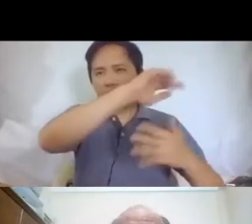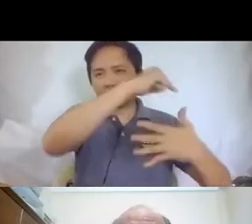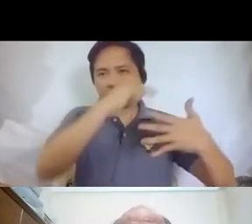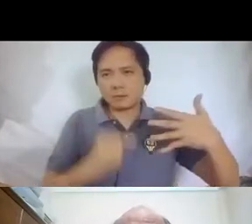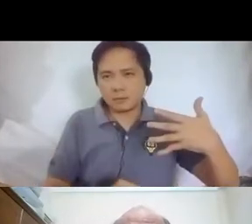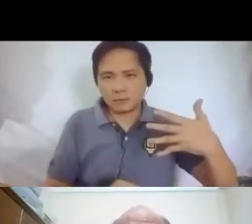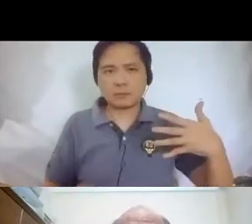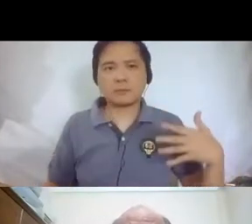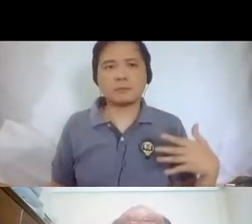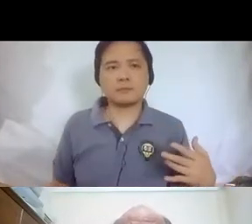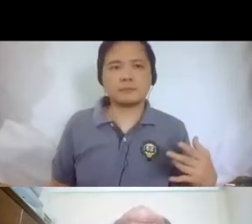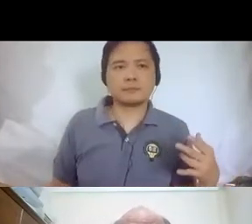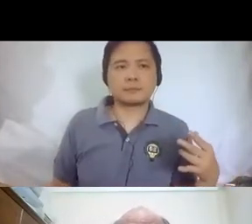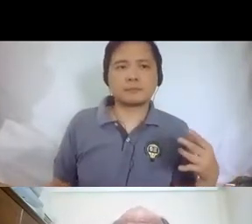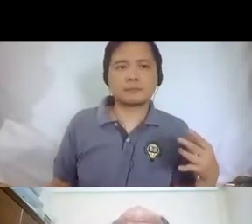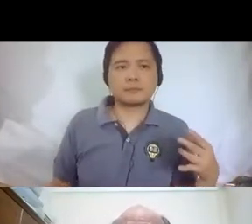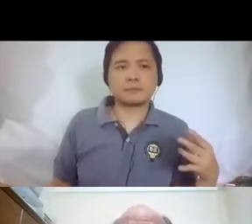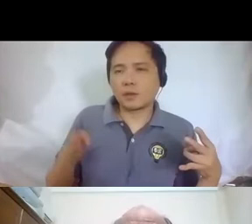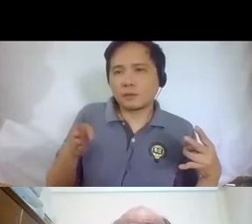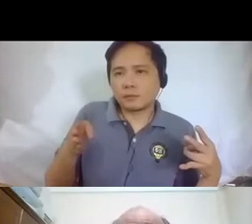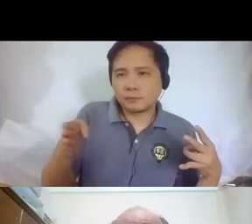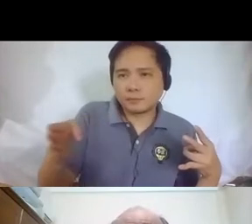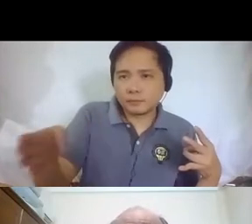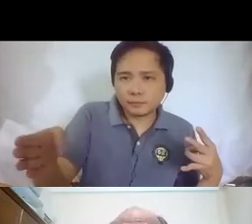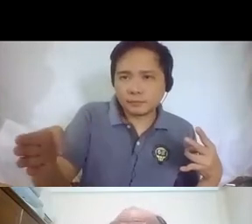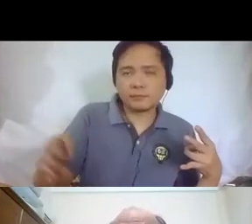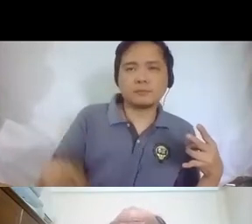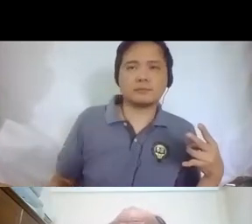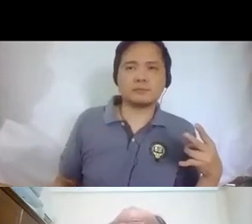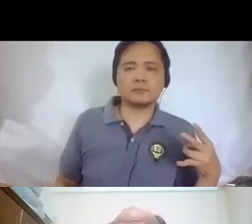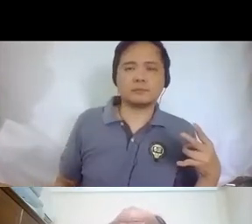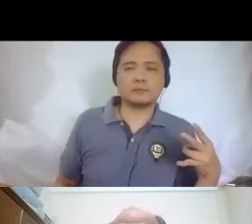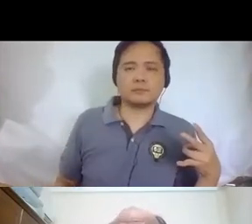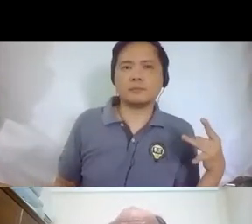Two-wheel vehicle goes forward, one-handed.